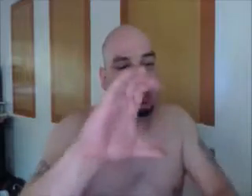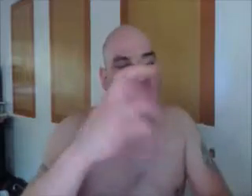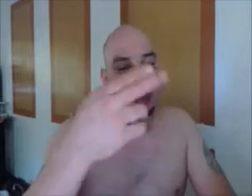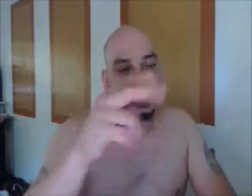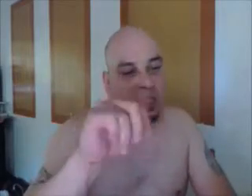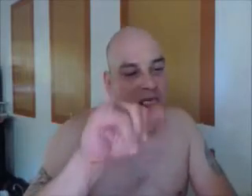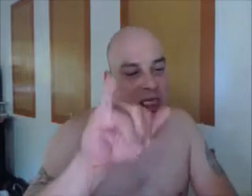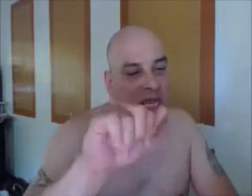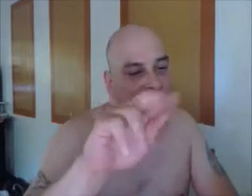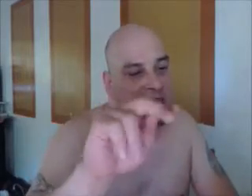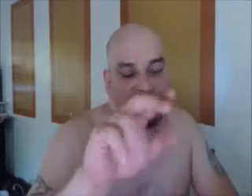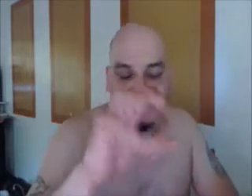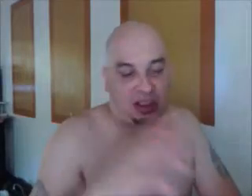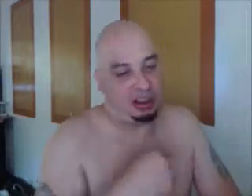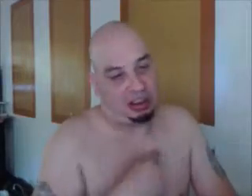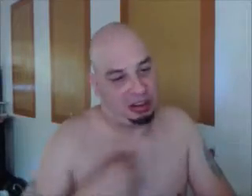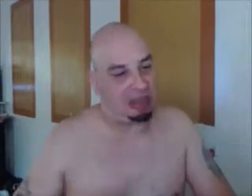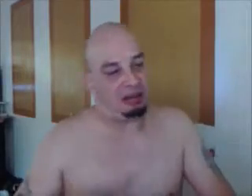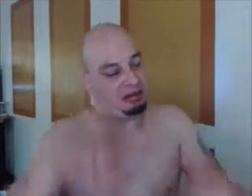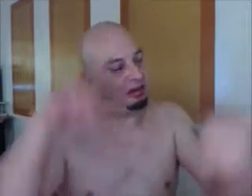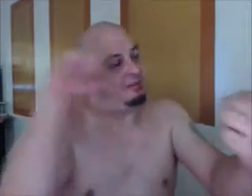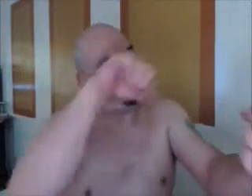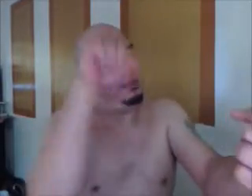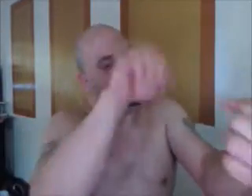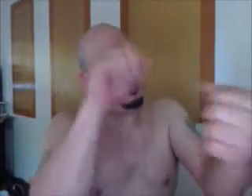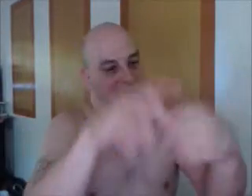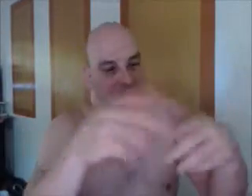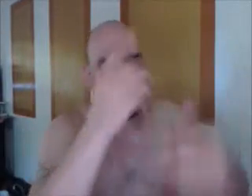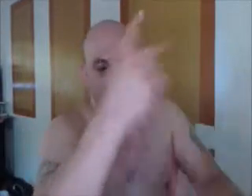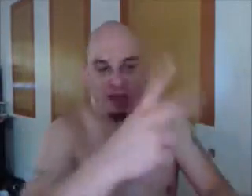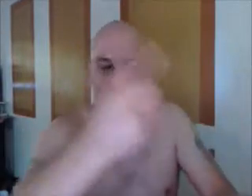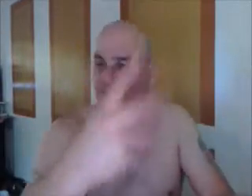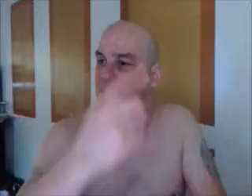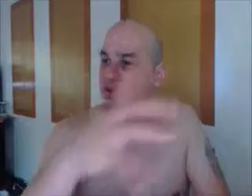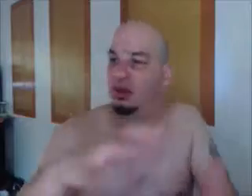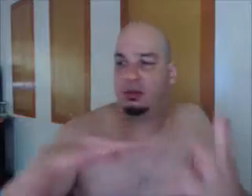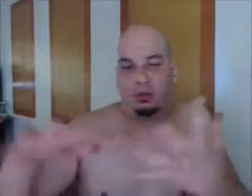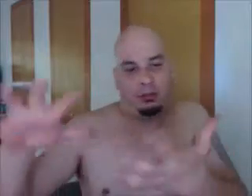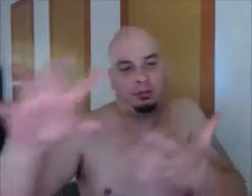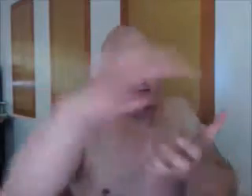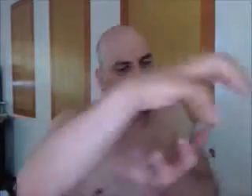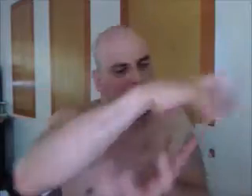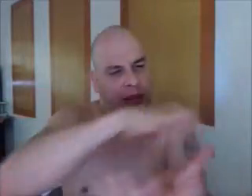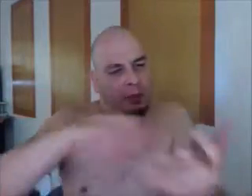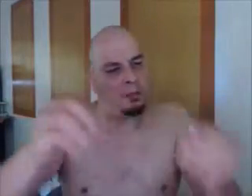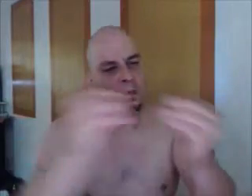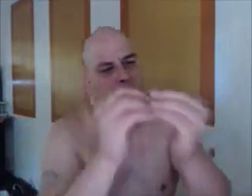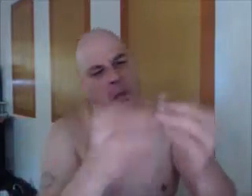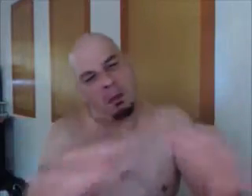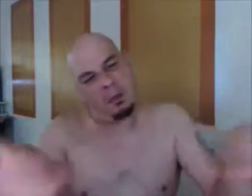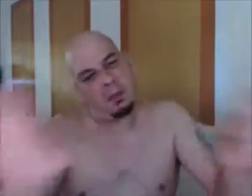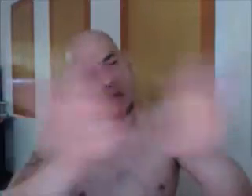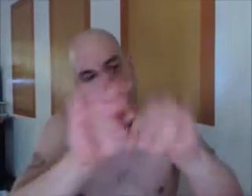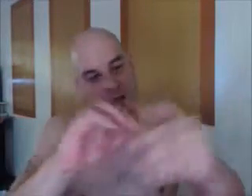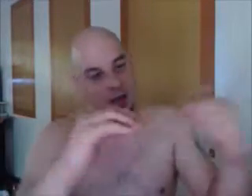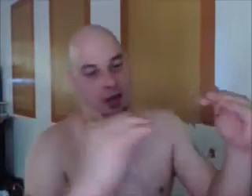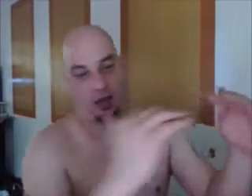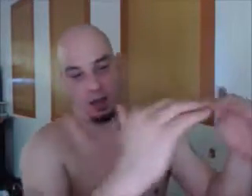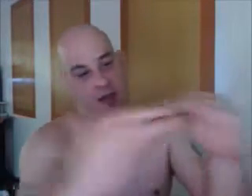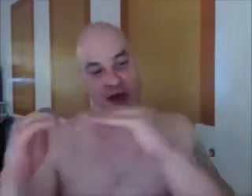Good morning. As according to the journalists that eventually broke the Snowden story, Snowden still has a lot of information, enough information to do more harm to the